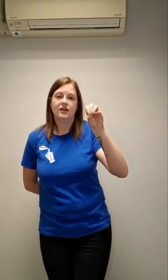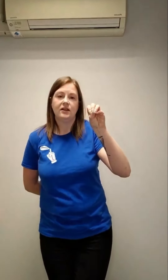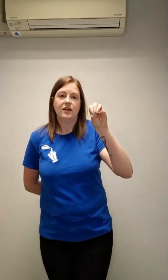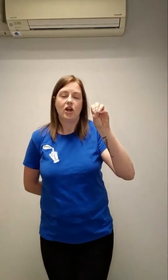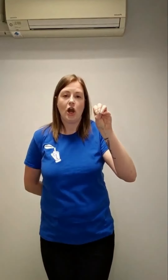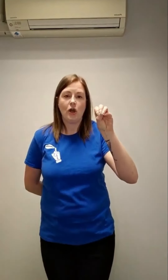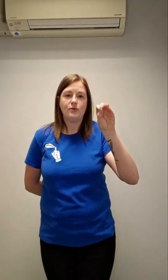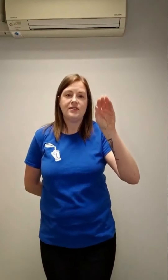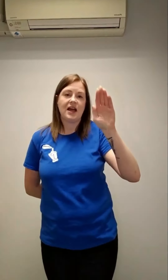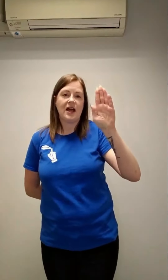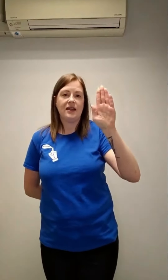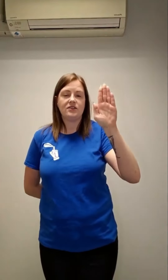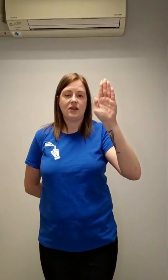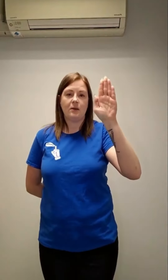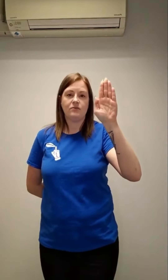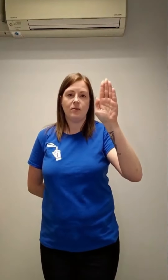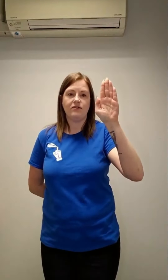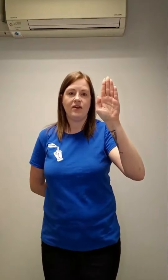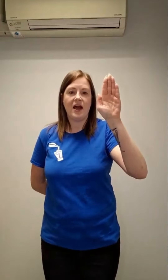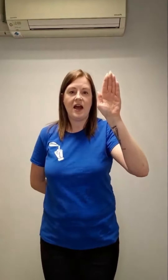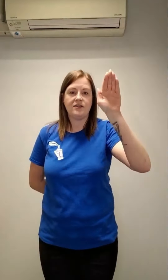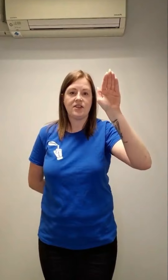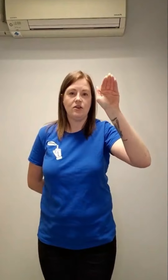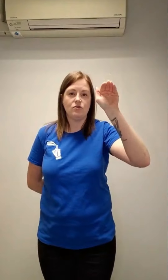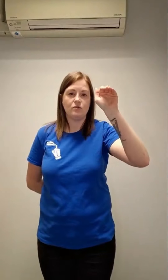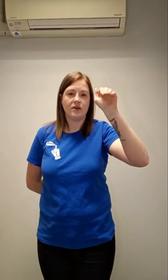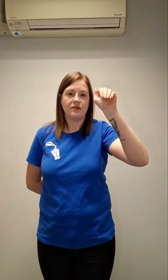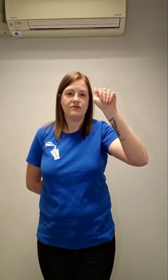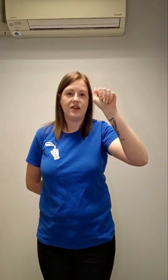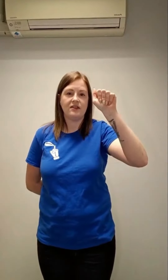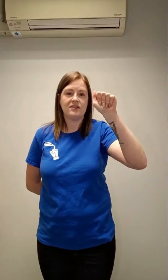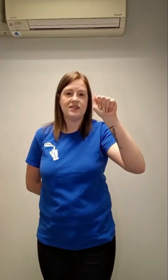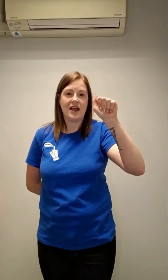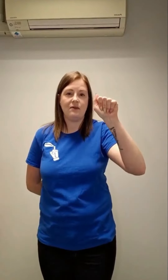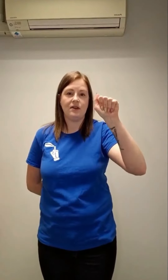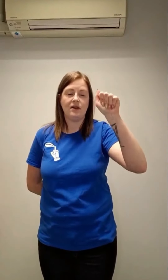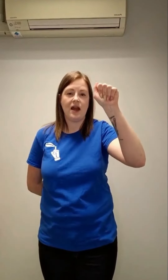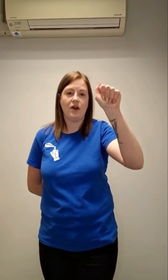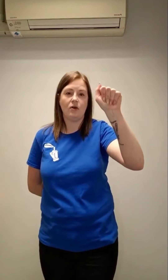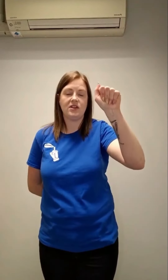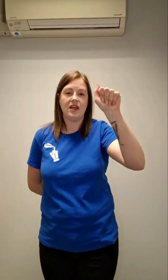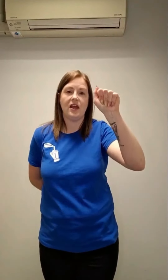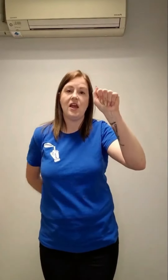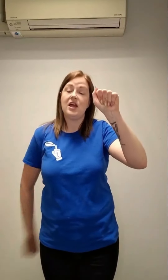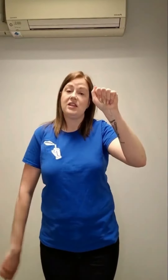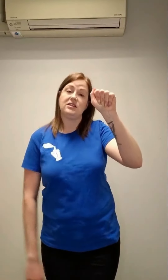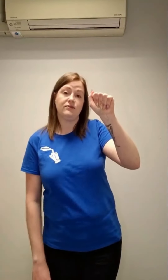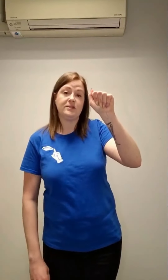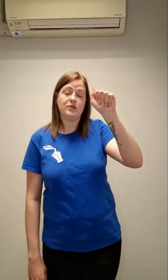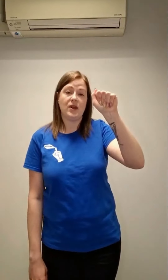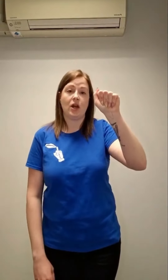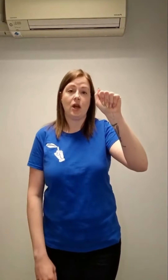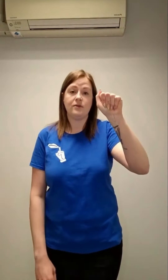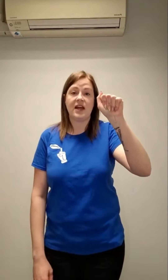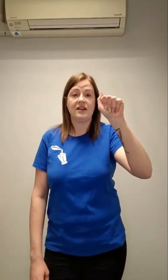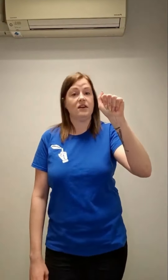A closed hand comes from a flat hand, and you just bring those fingers down and hold it here. The difference between a closed hand and a